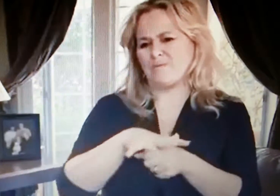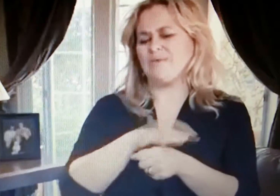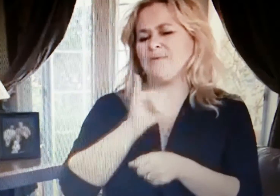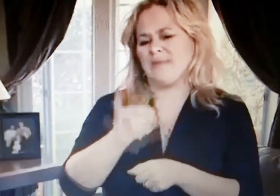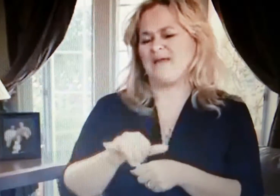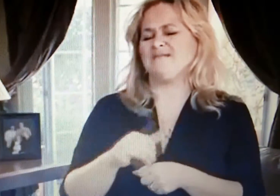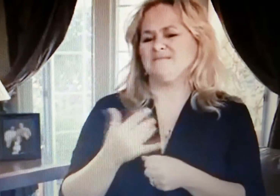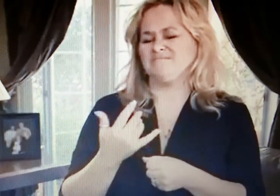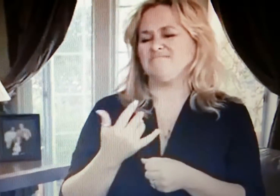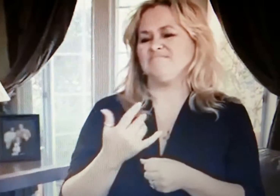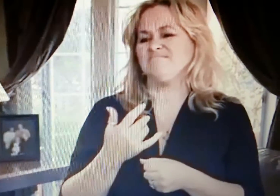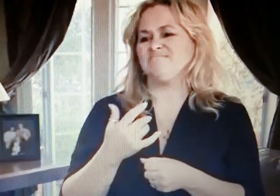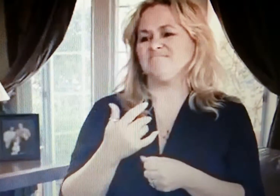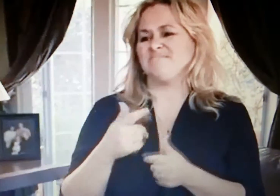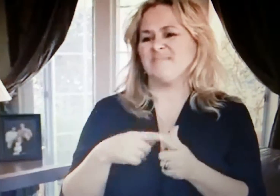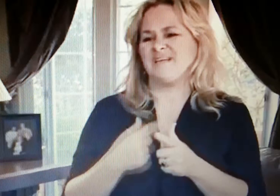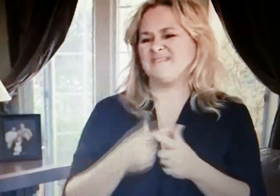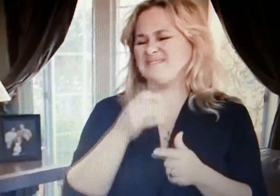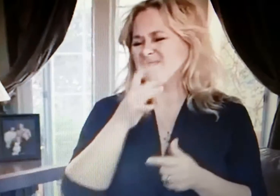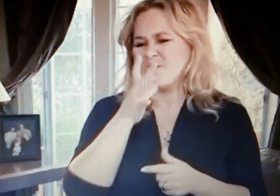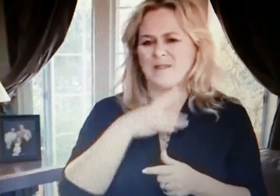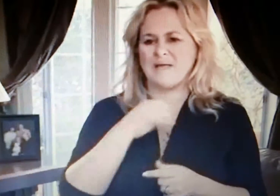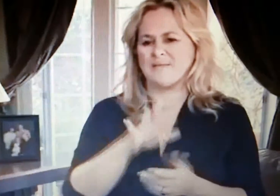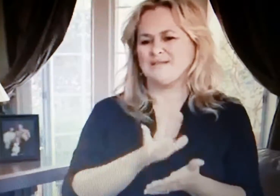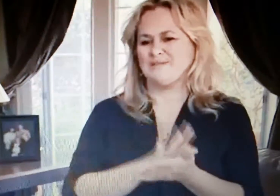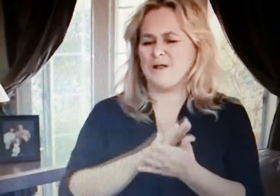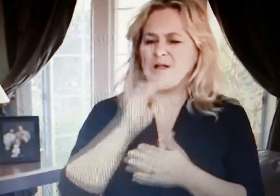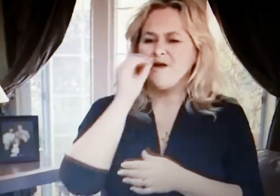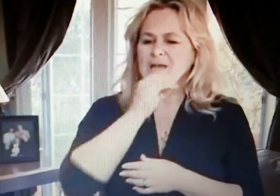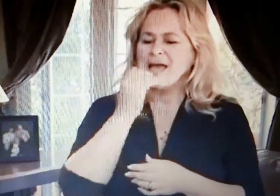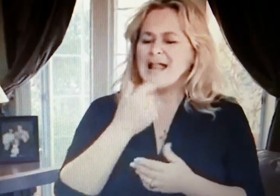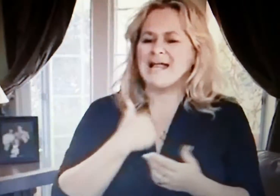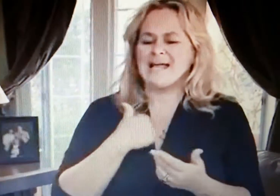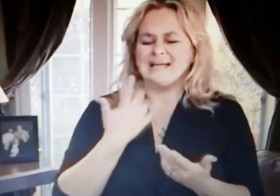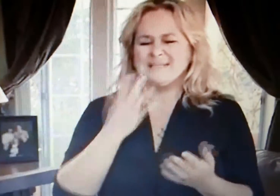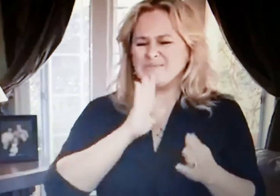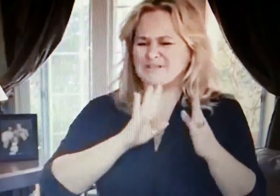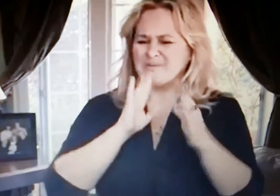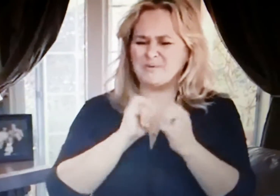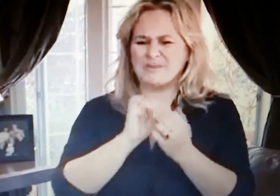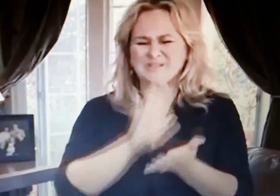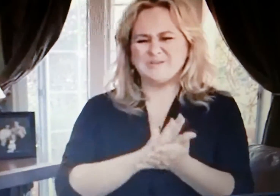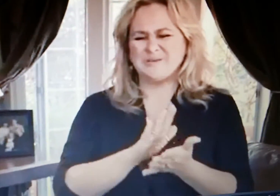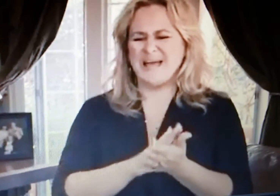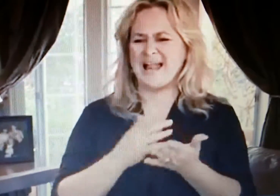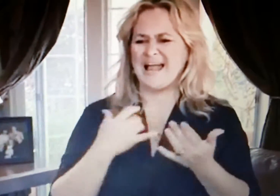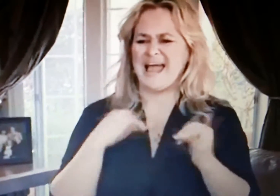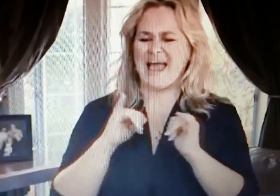I had never done that, but I entered the West Bloomfield Hills area, and